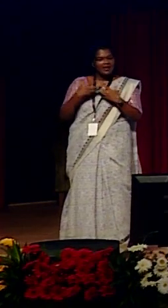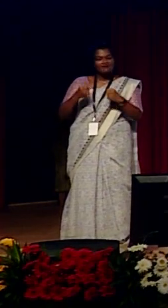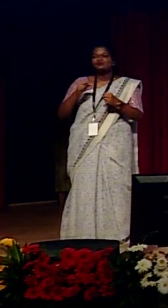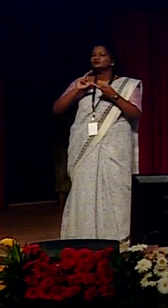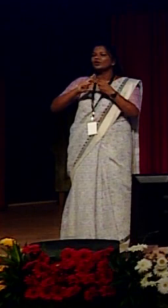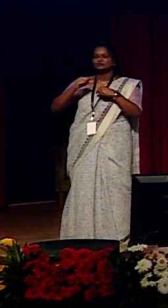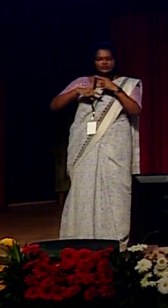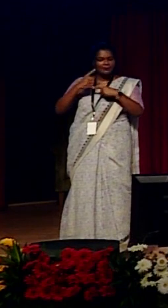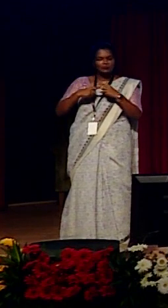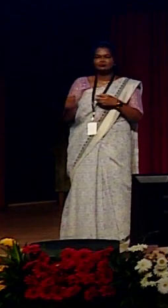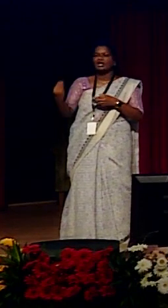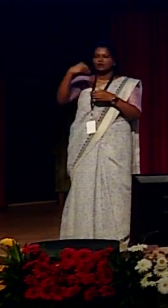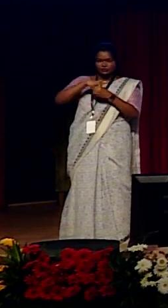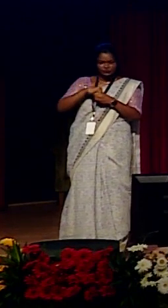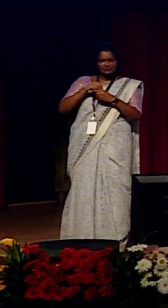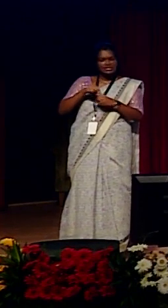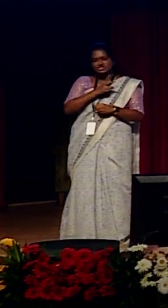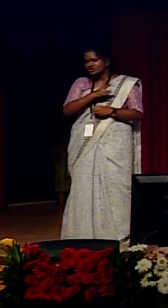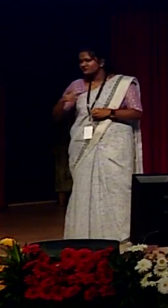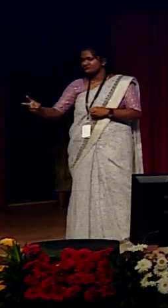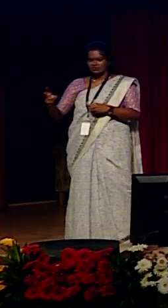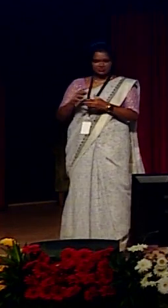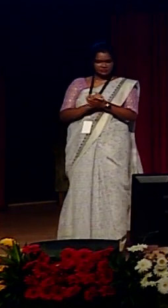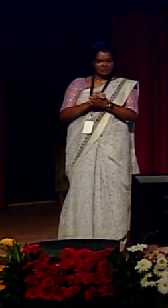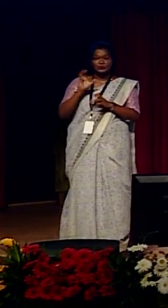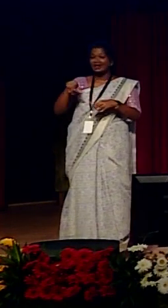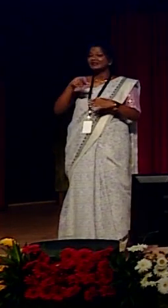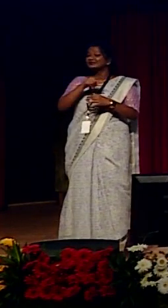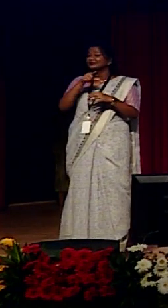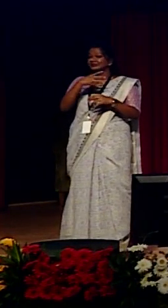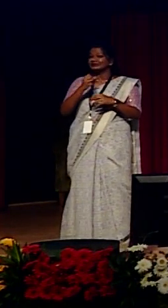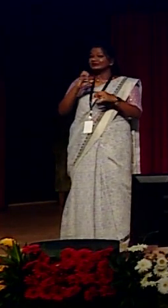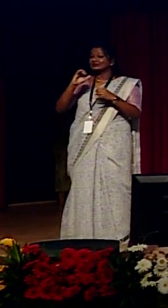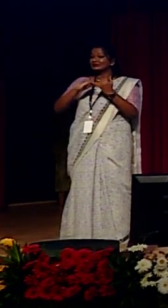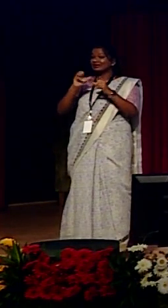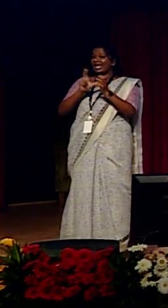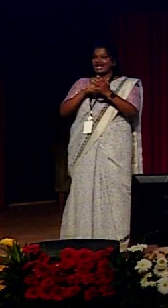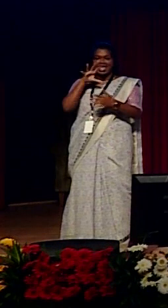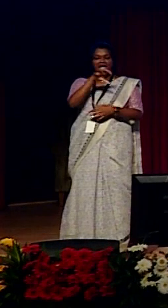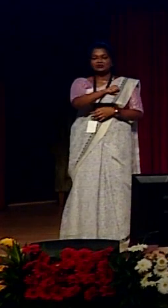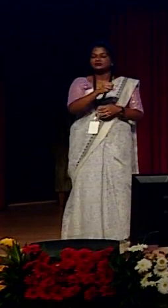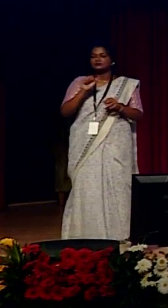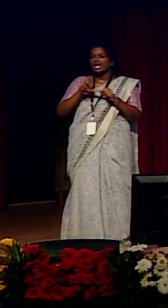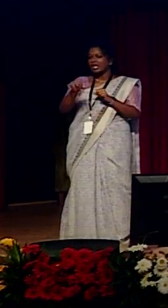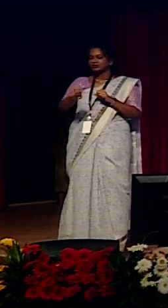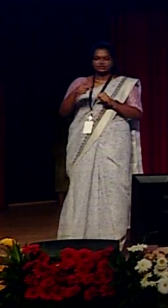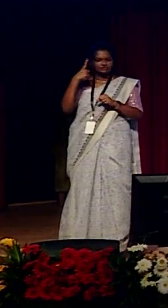talks about inclusivity in different spheres. You can scan the QR to access the episode on Spotify.